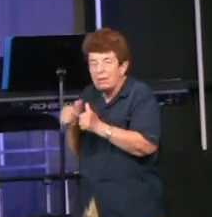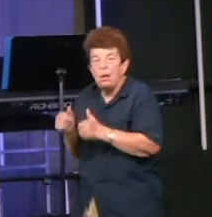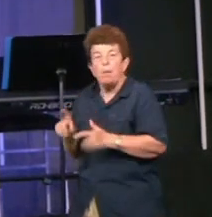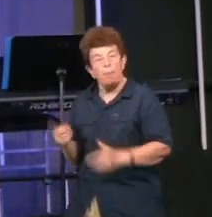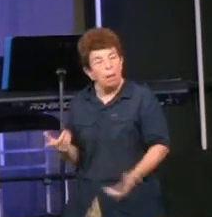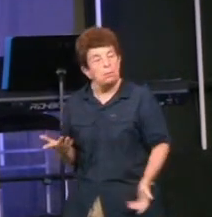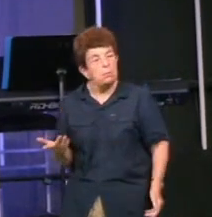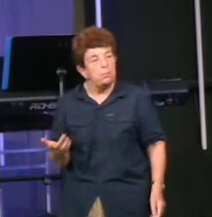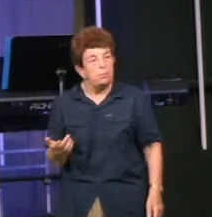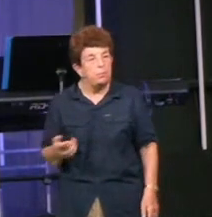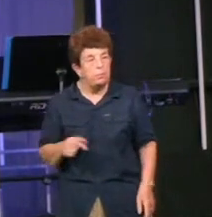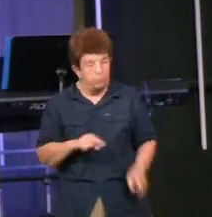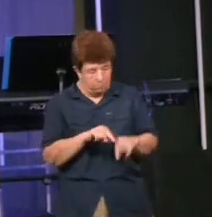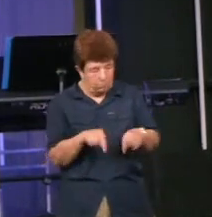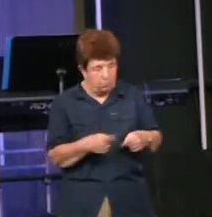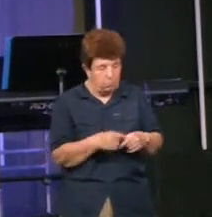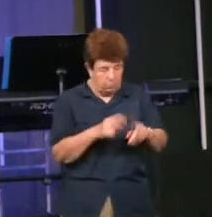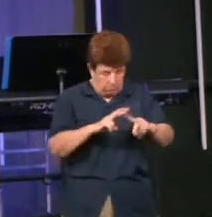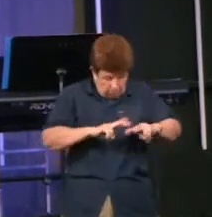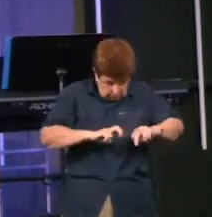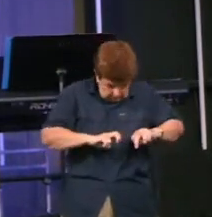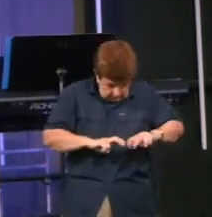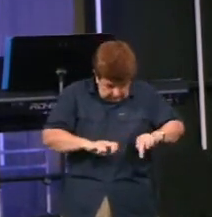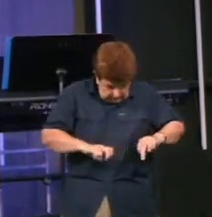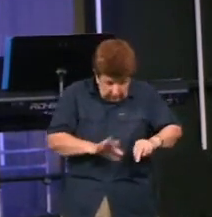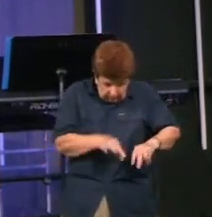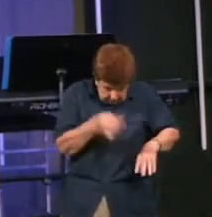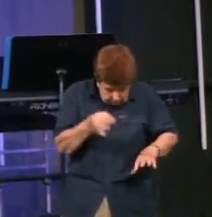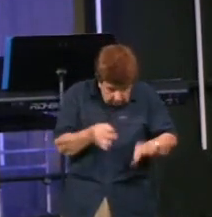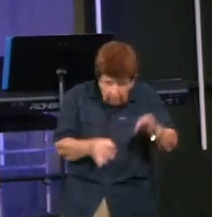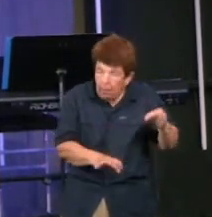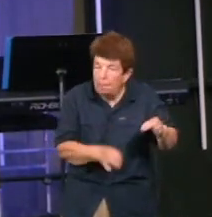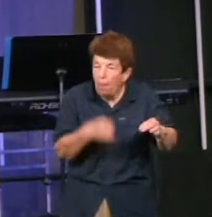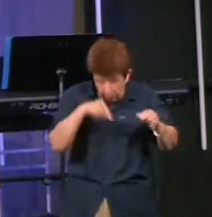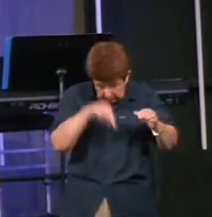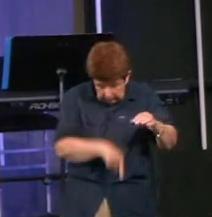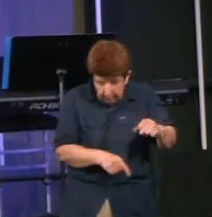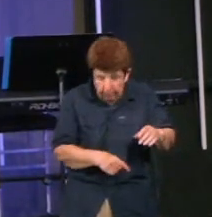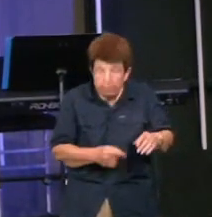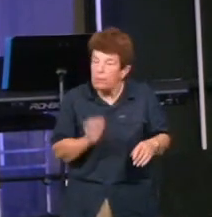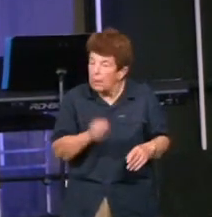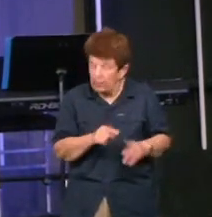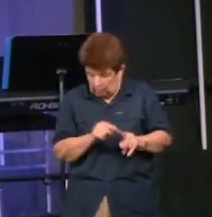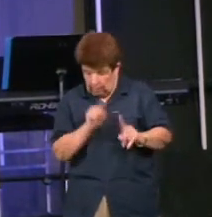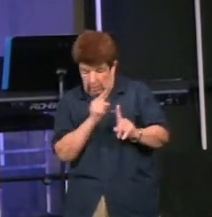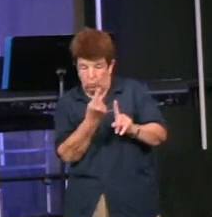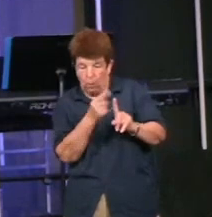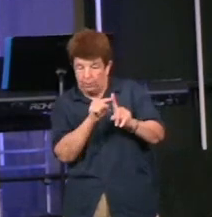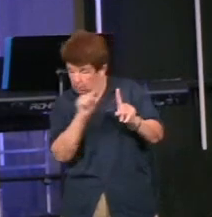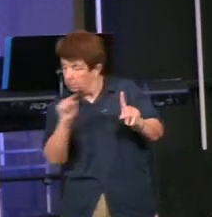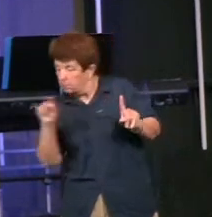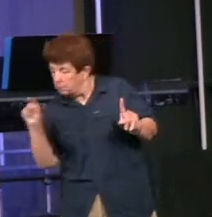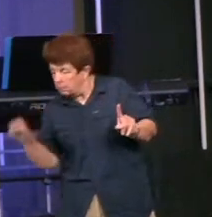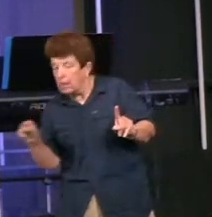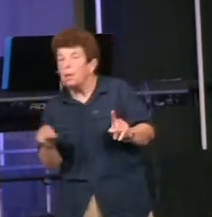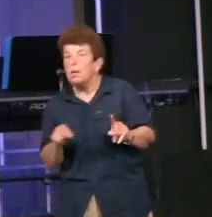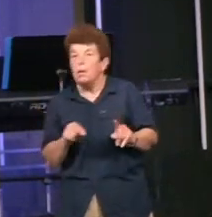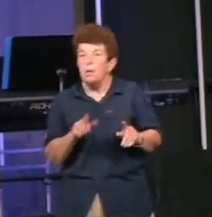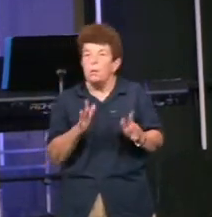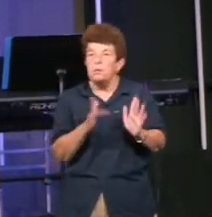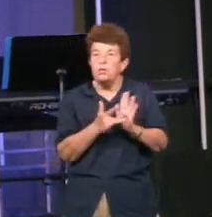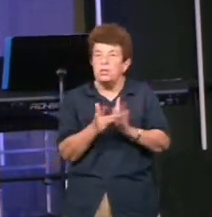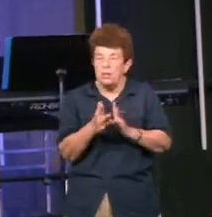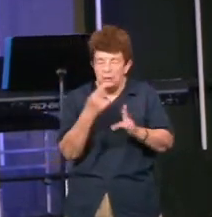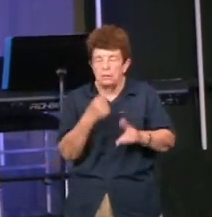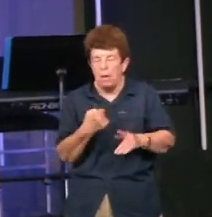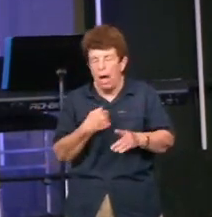And yet, as we dig a little bit deeper, we see that whilst this statement that Jesus says, I am the bread